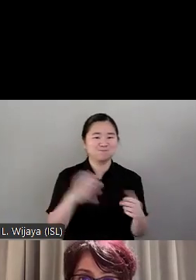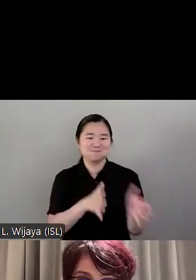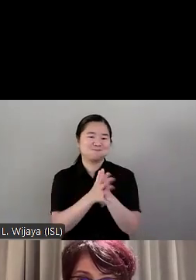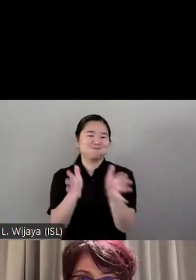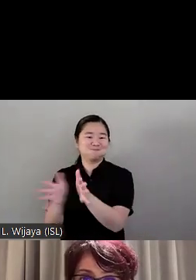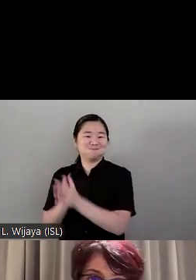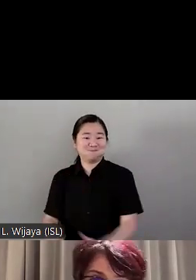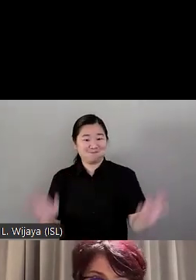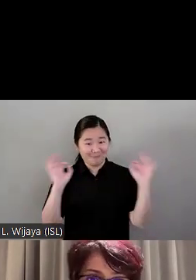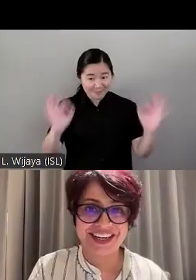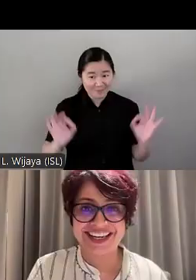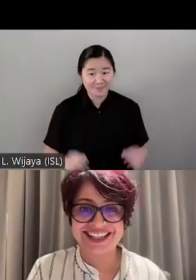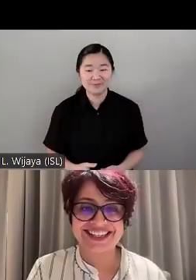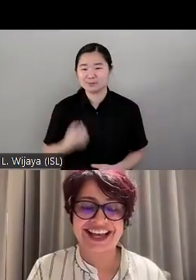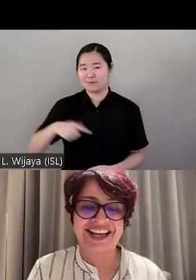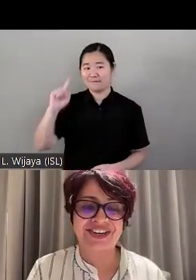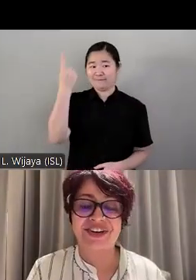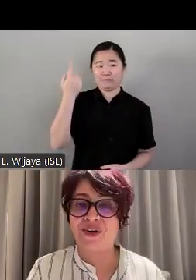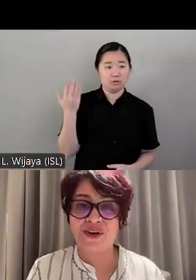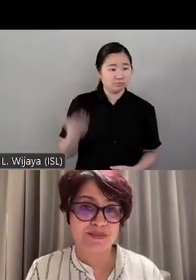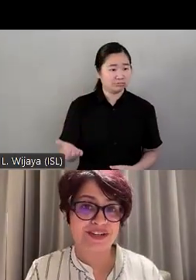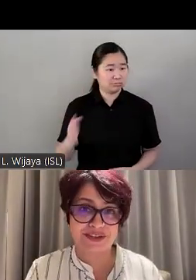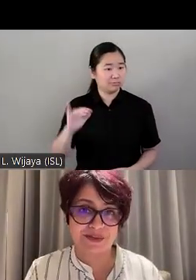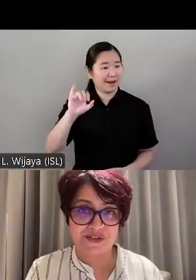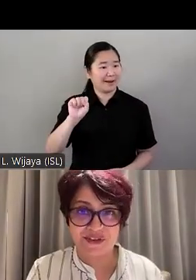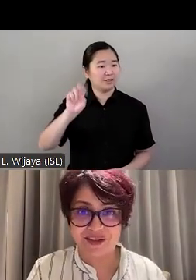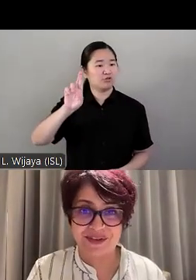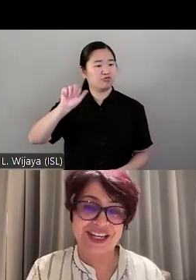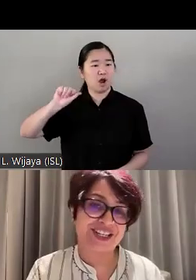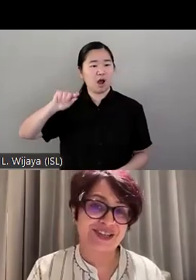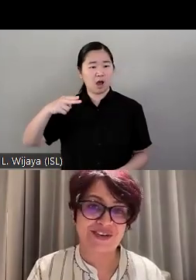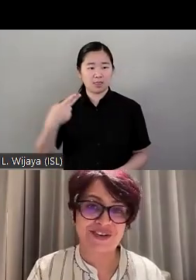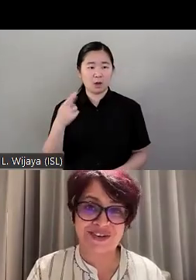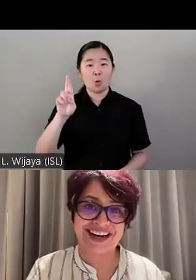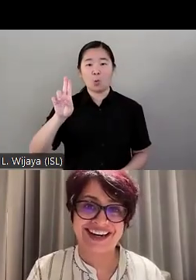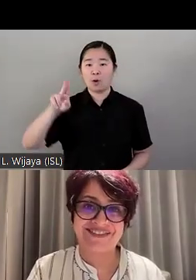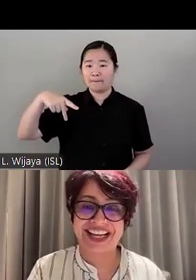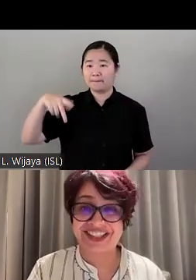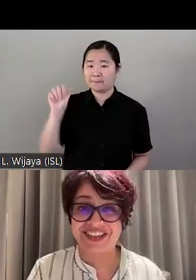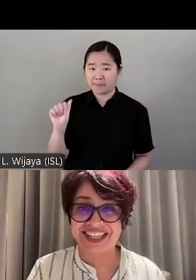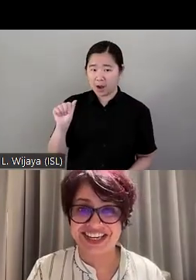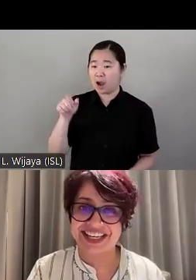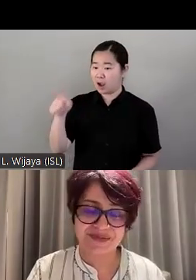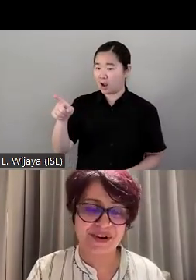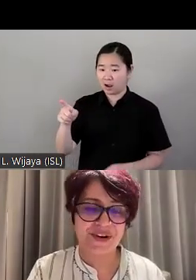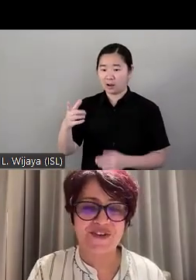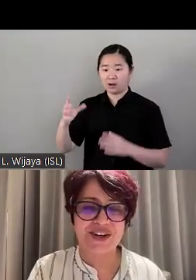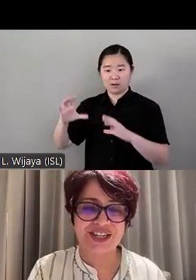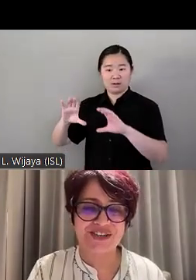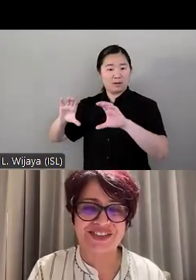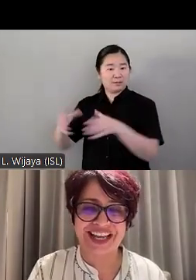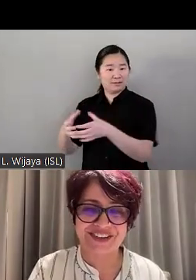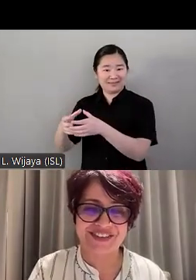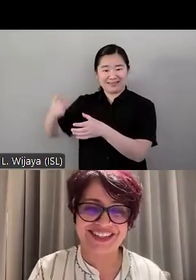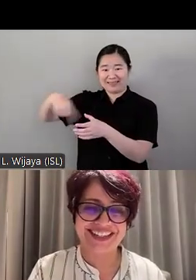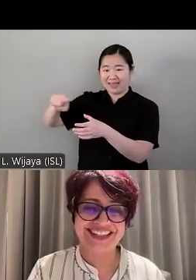floor to Ishrat. Thank you for joining us. And all speakers have about 5 minutes. So it's really a challenge, but over to